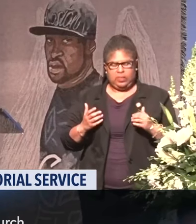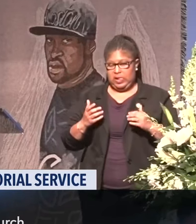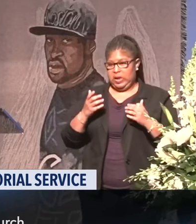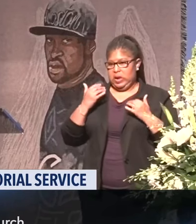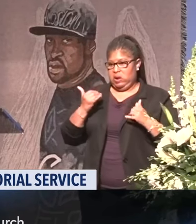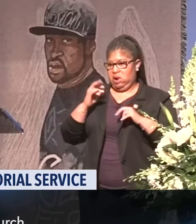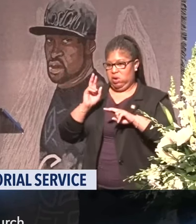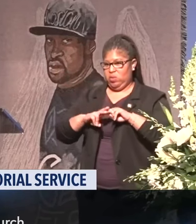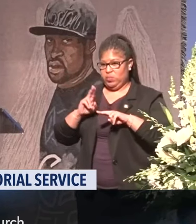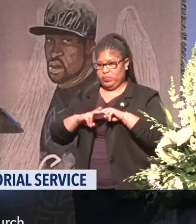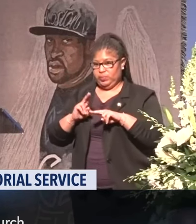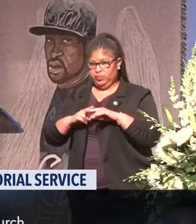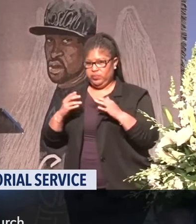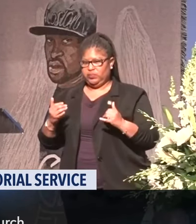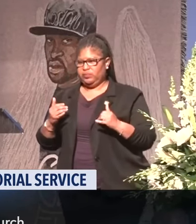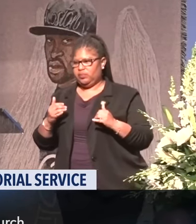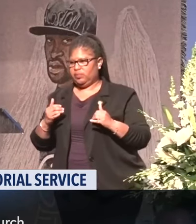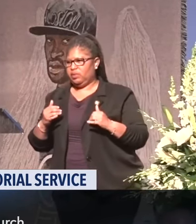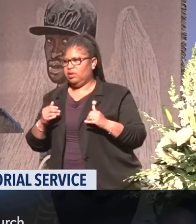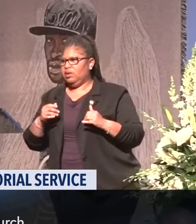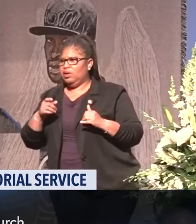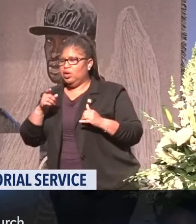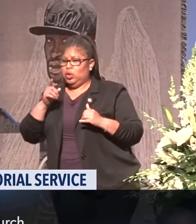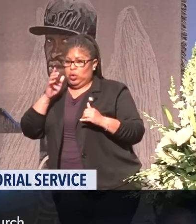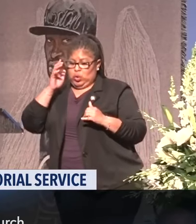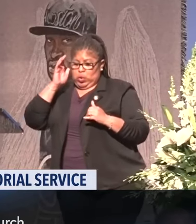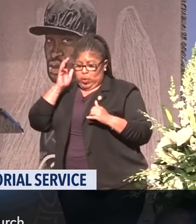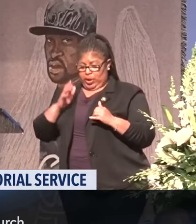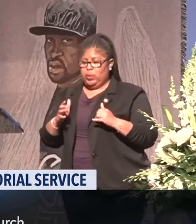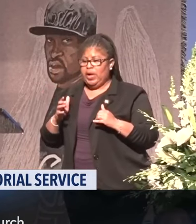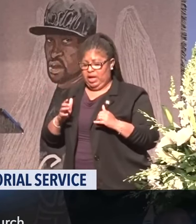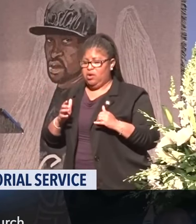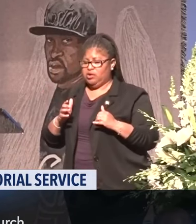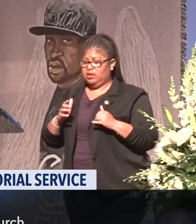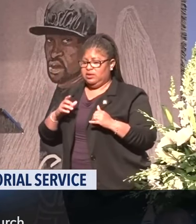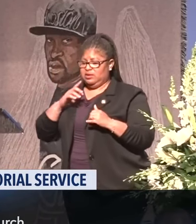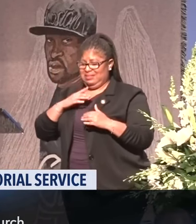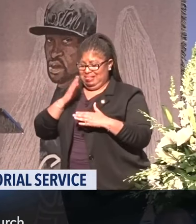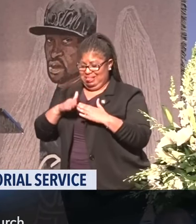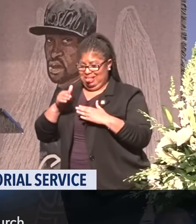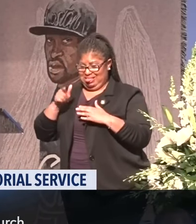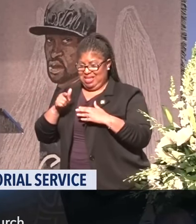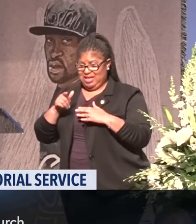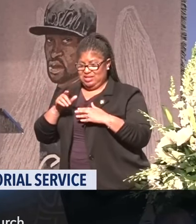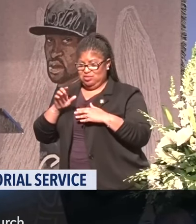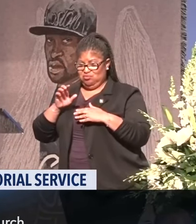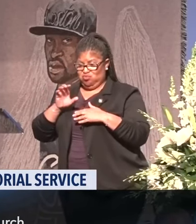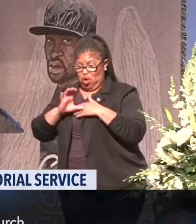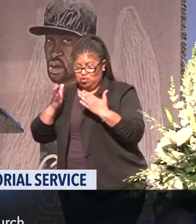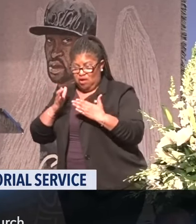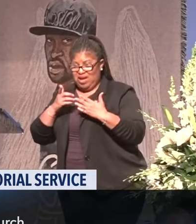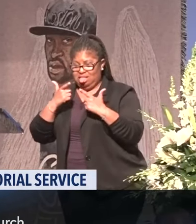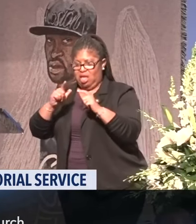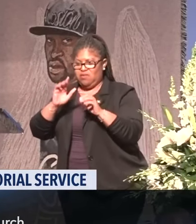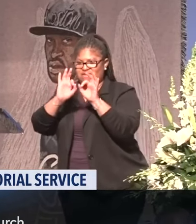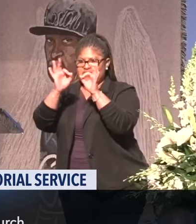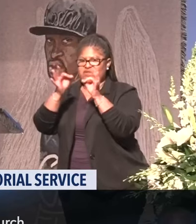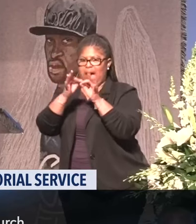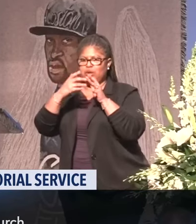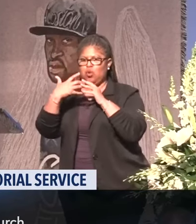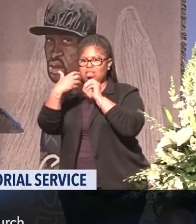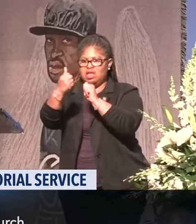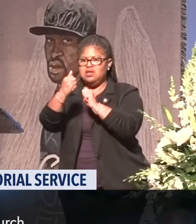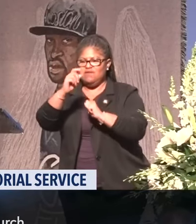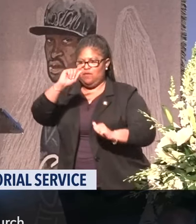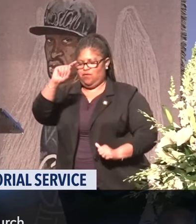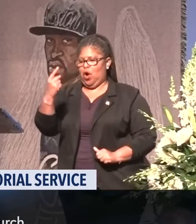As we take our seats now, we're going to terminate this service, allowing the family to leave first and